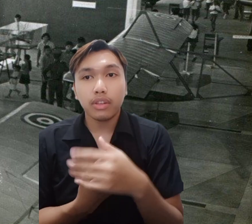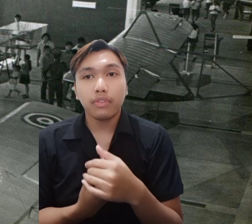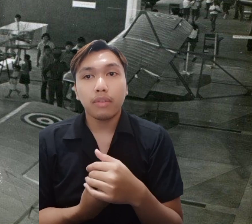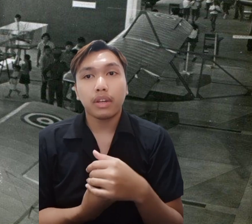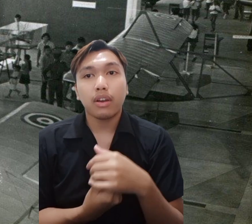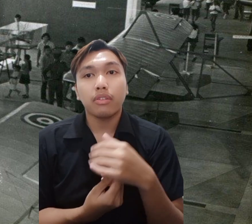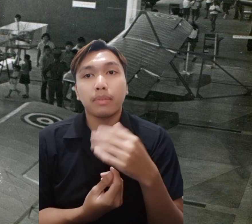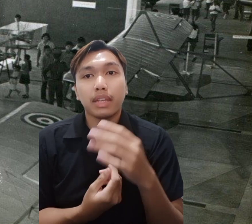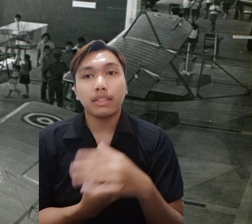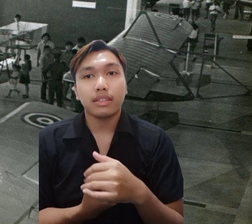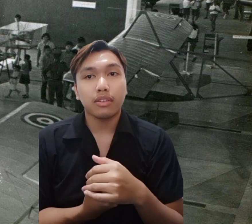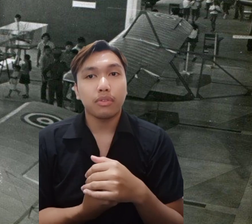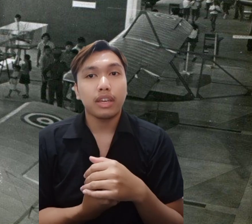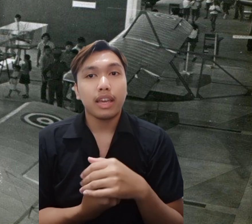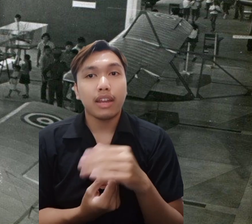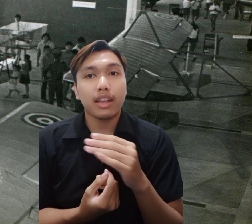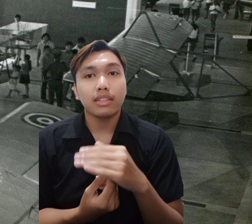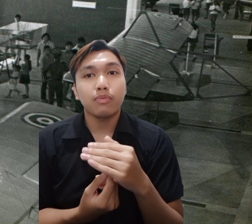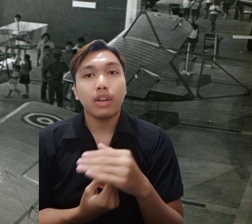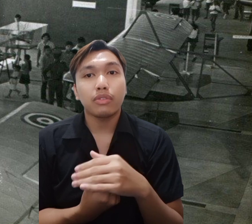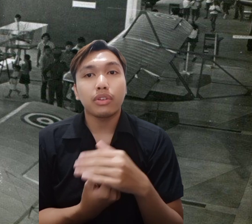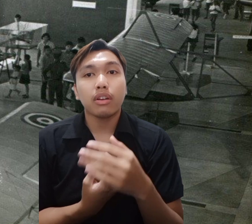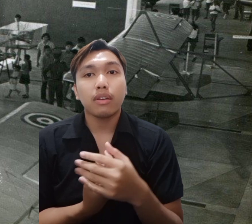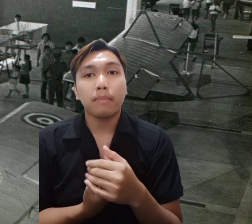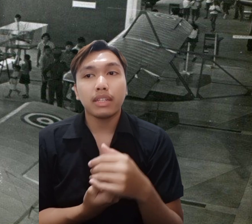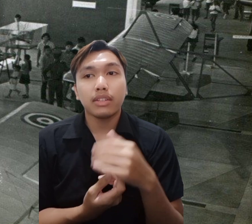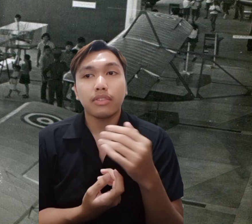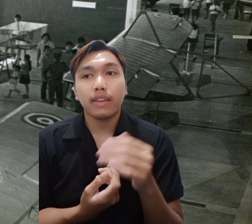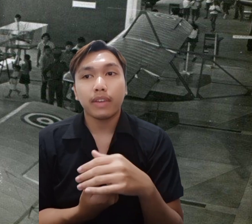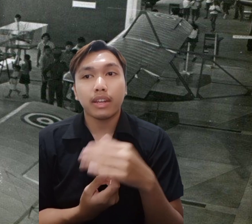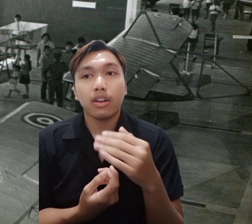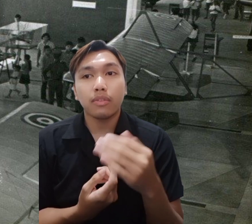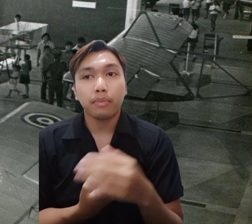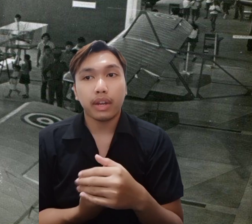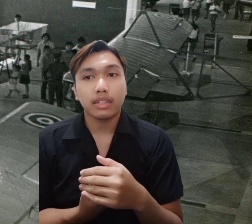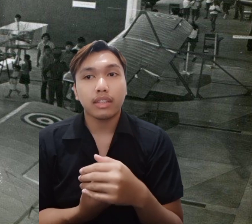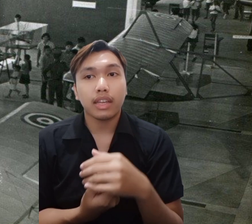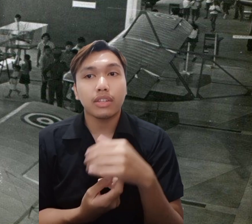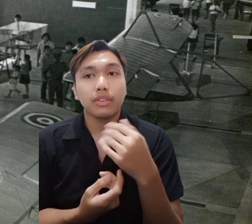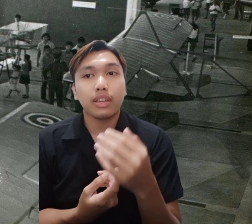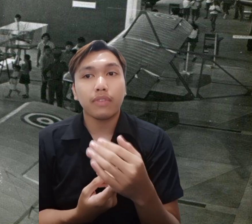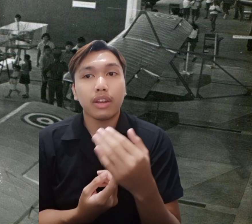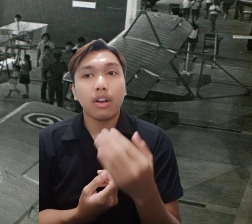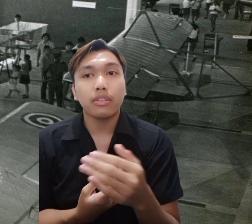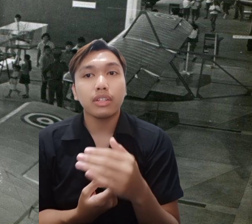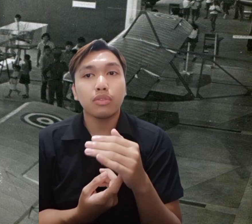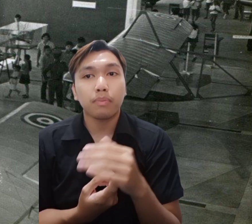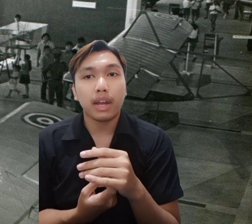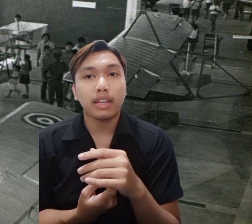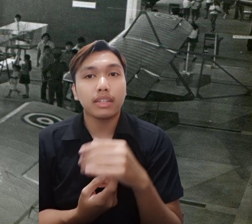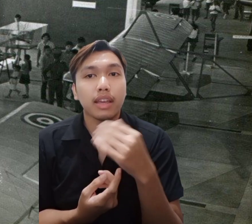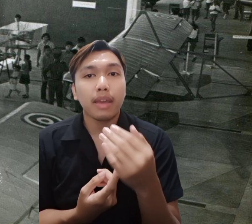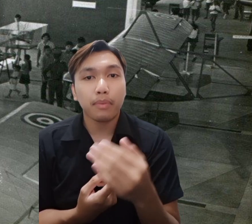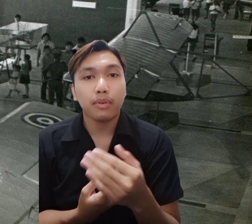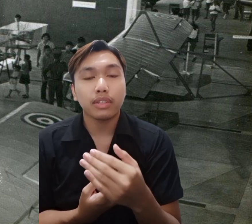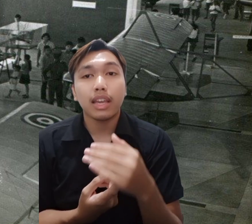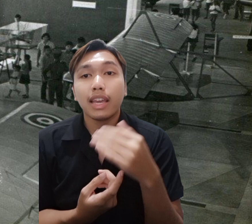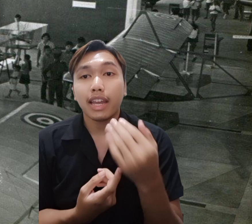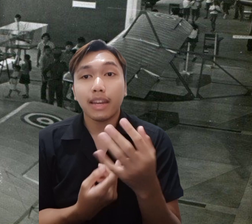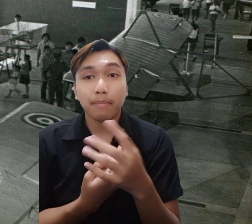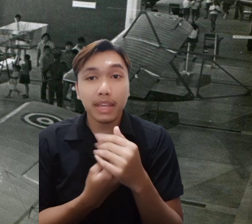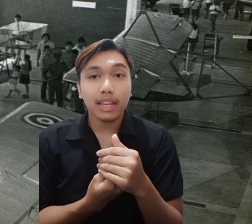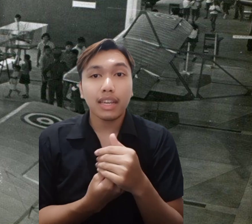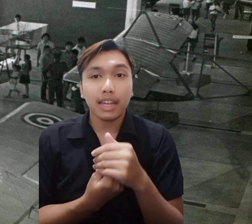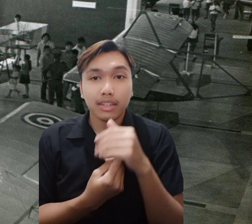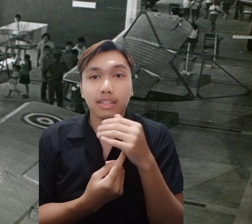the uniform with all the pencil and as well the document to them in all the press and to keep it honest to pride in the airport